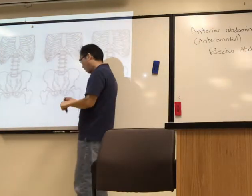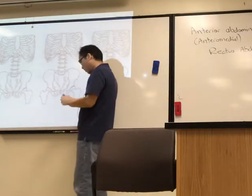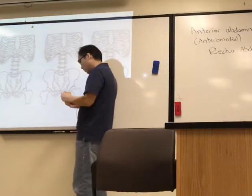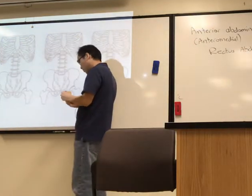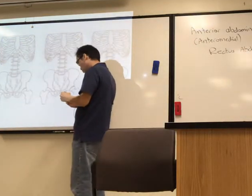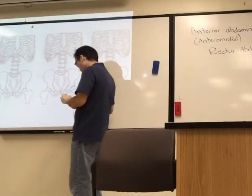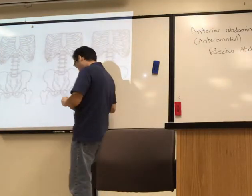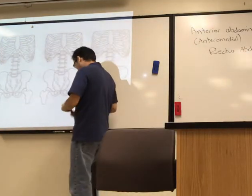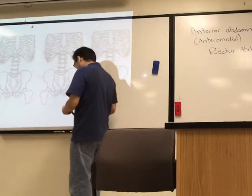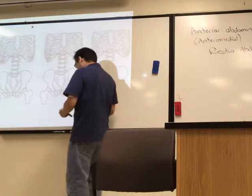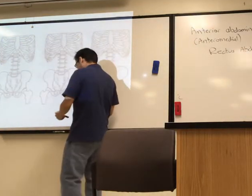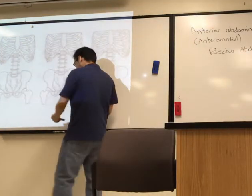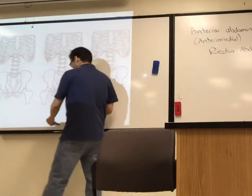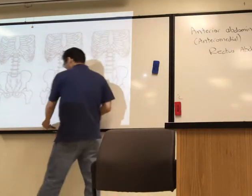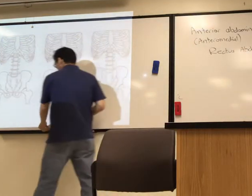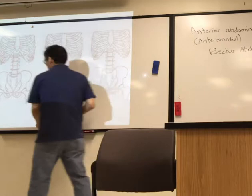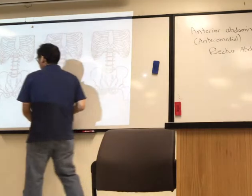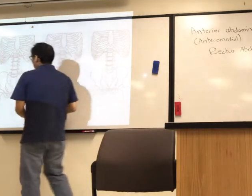So I'm going to finish drawing